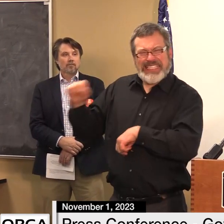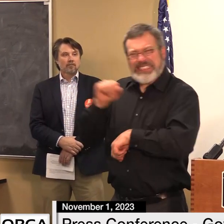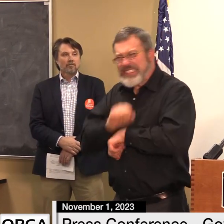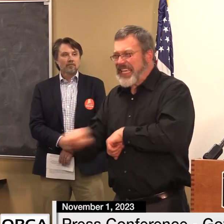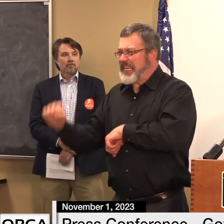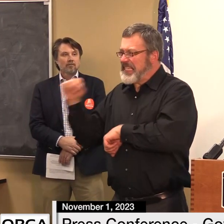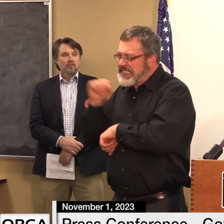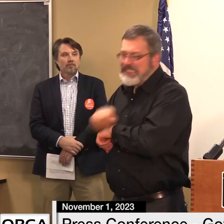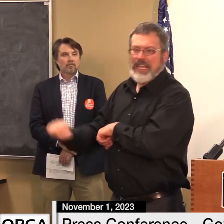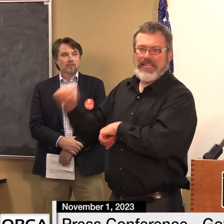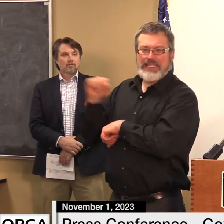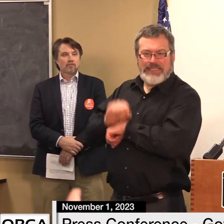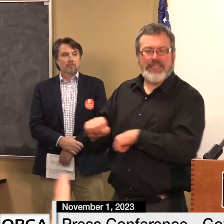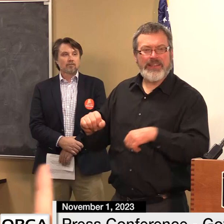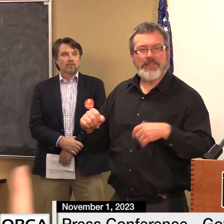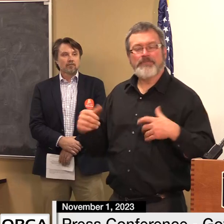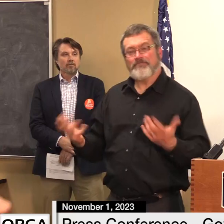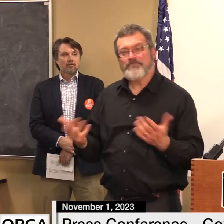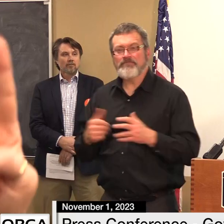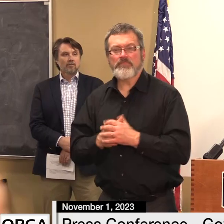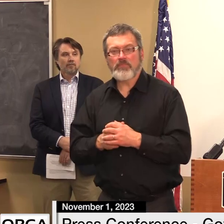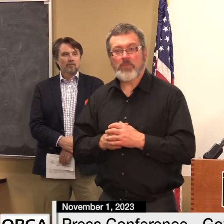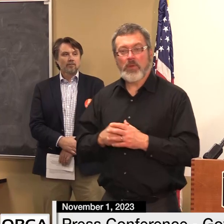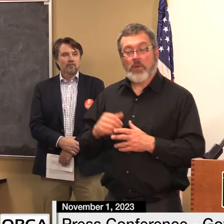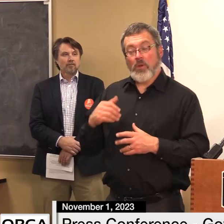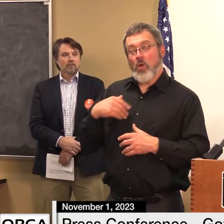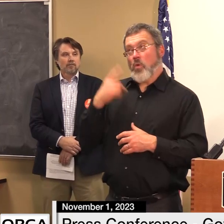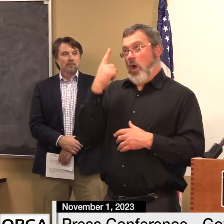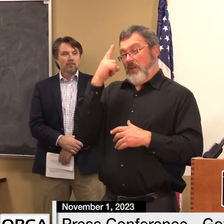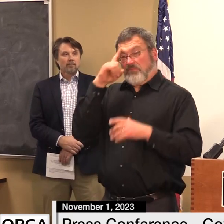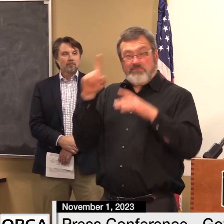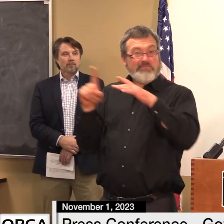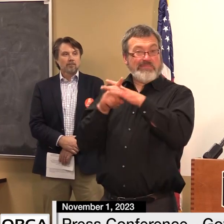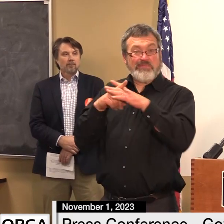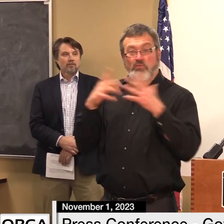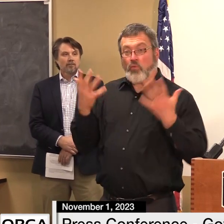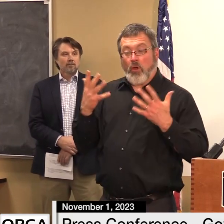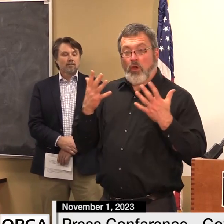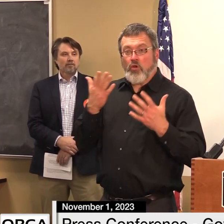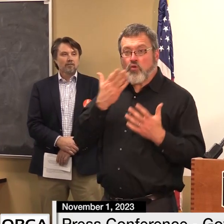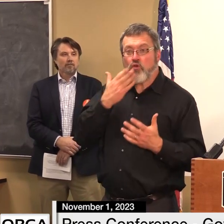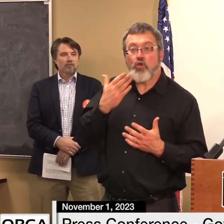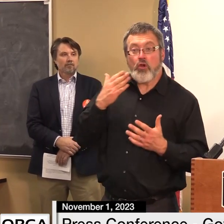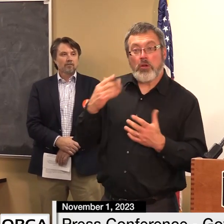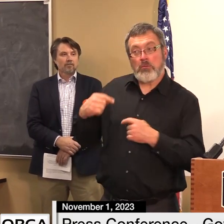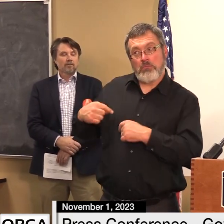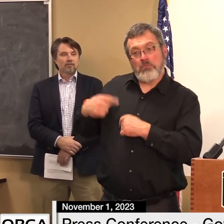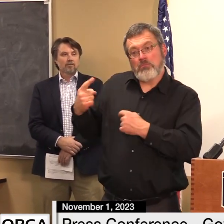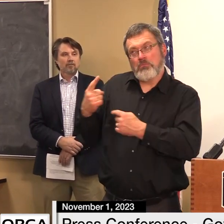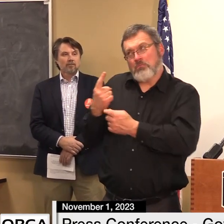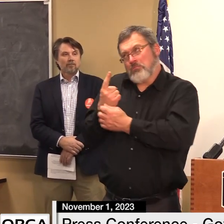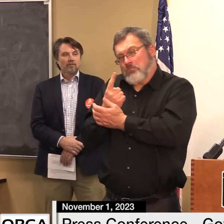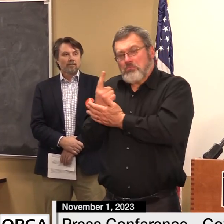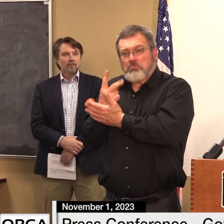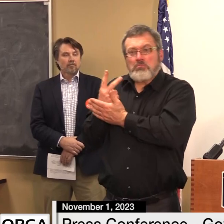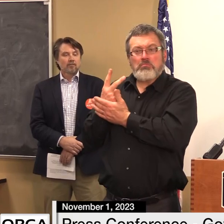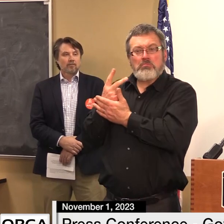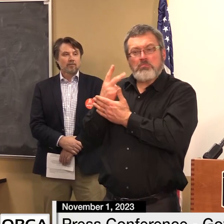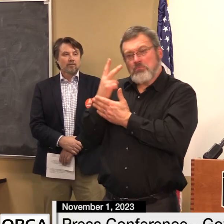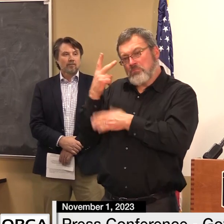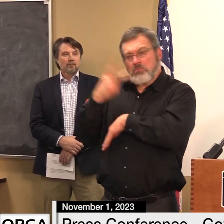I believe we've received, if there's any good news, some good news in the last day or so about coming to